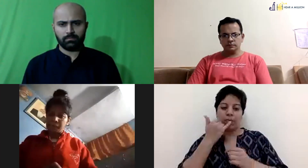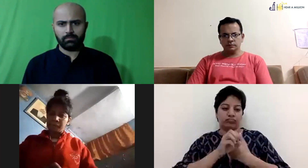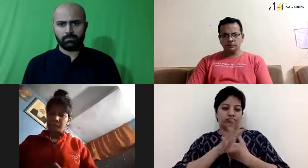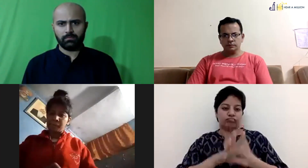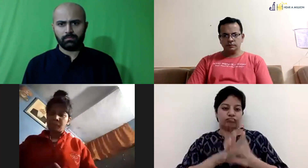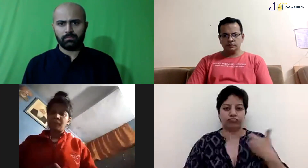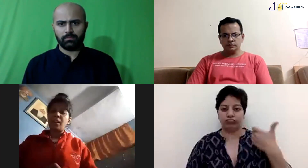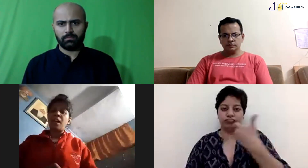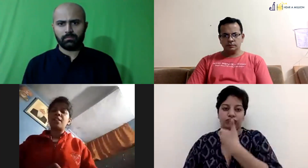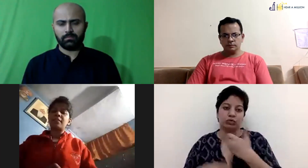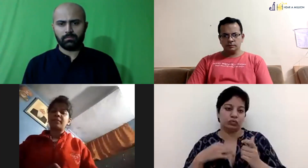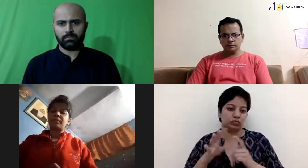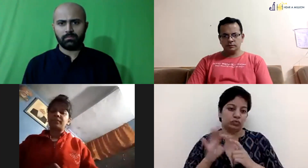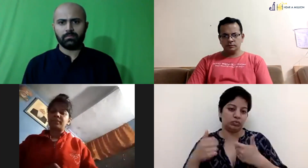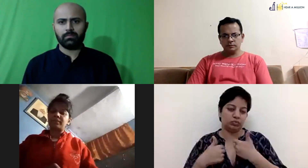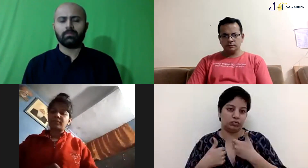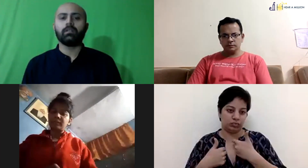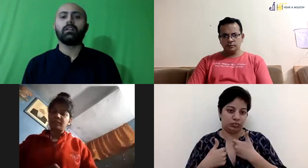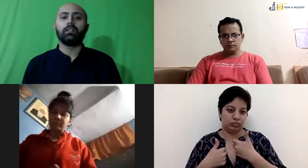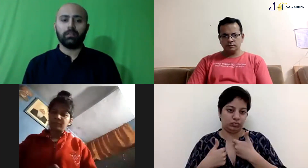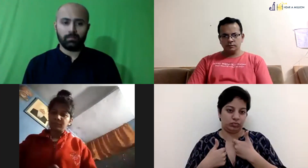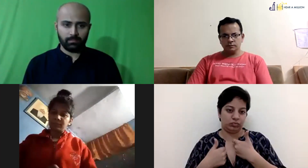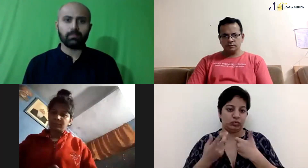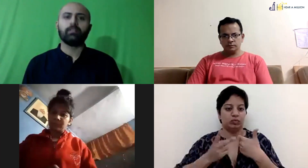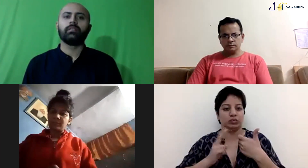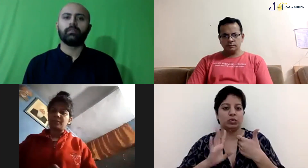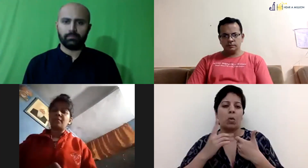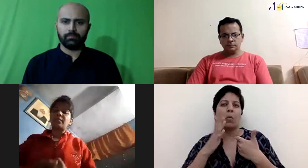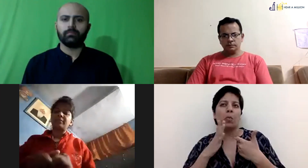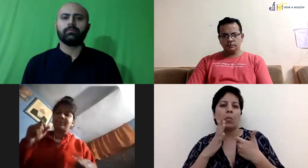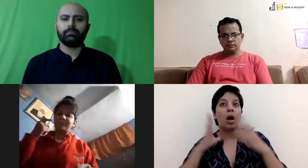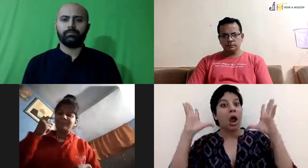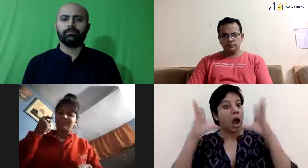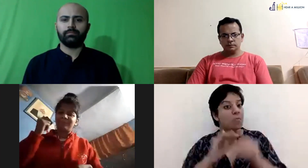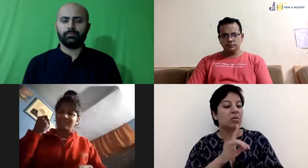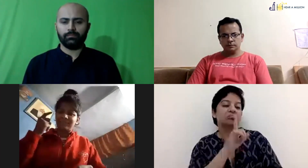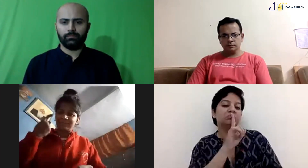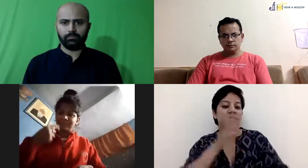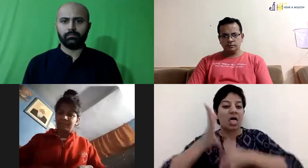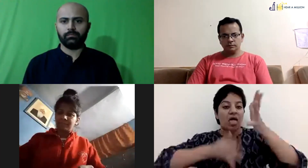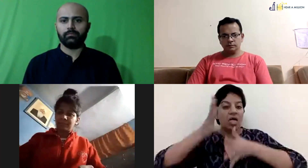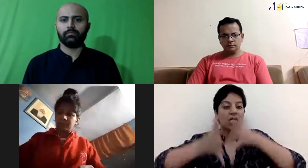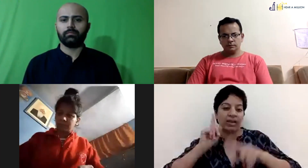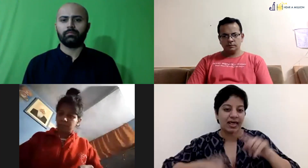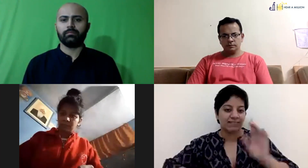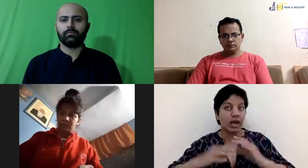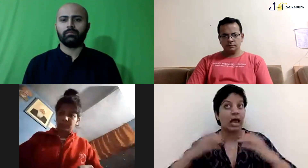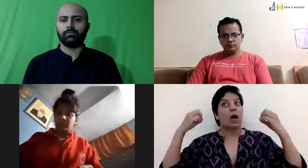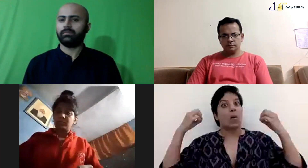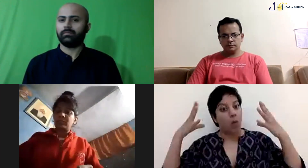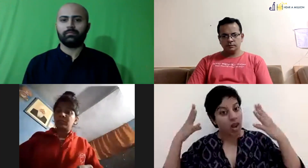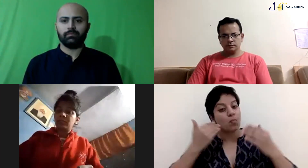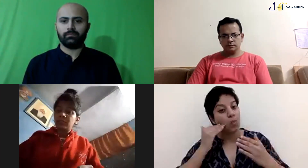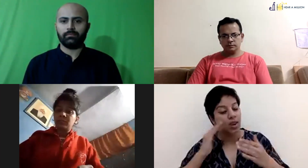I'm not having another person, I will have a flashlight on and I will help myself. So when okay,